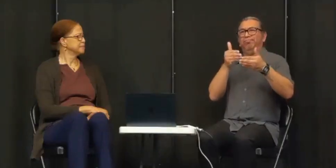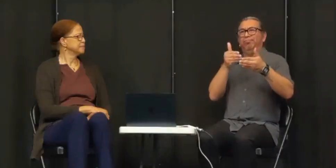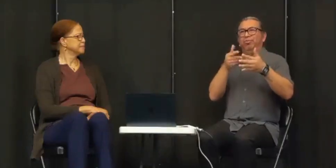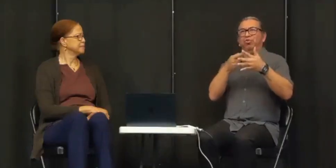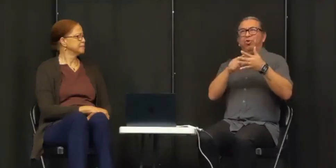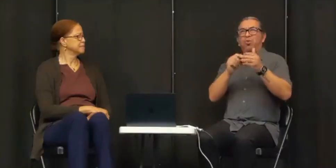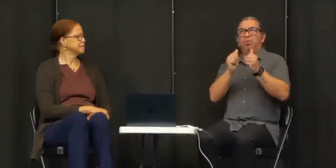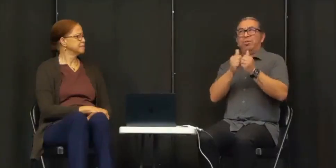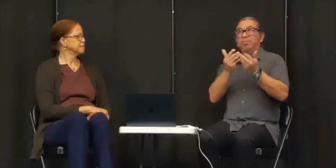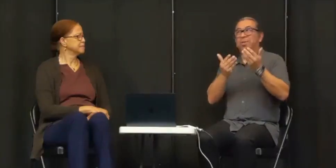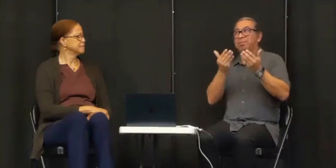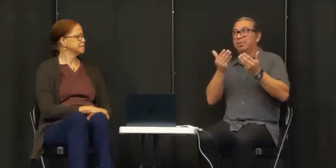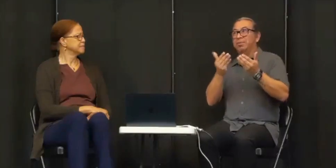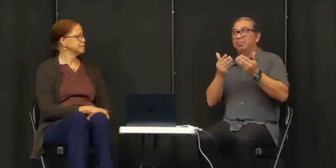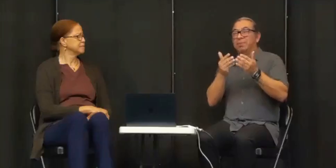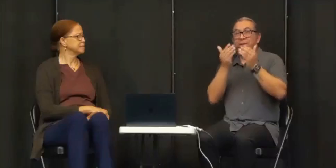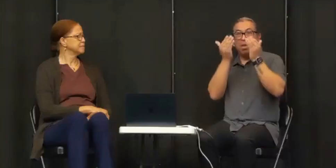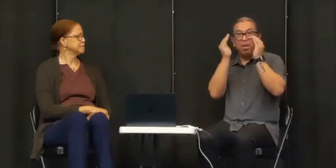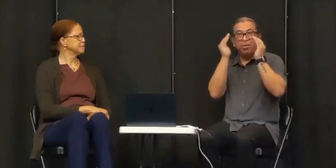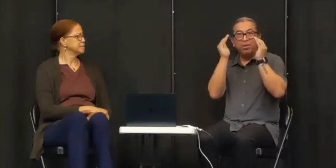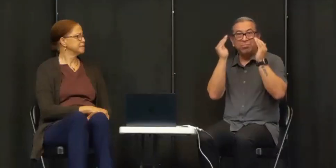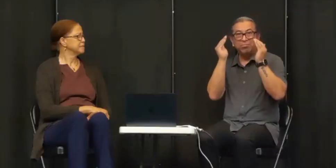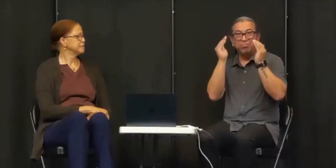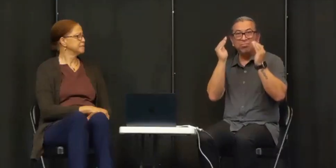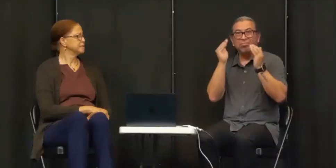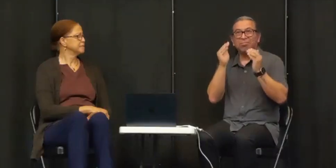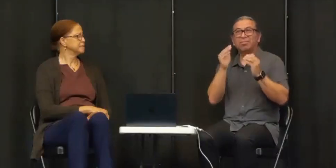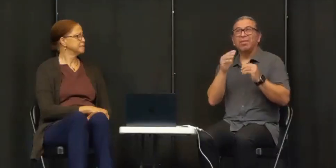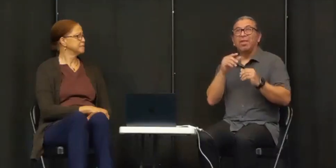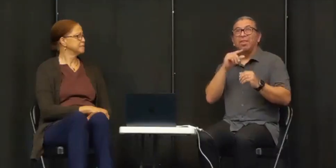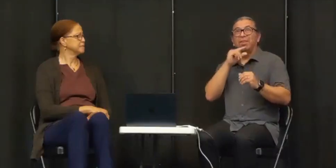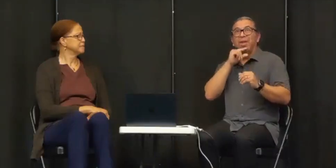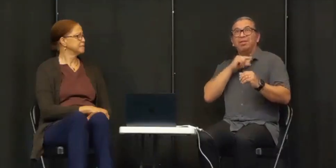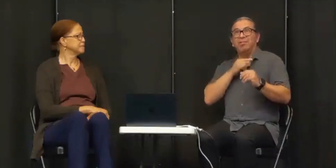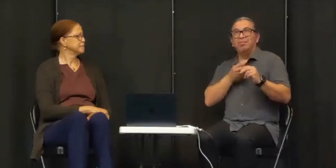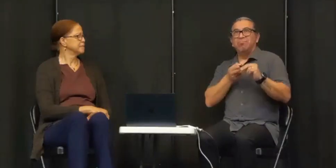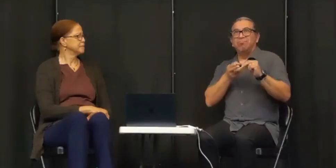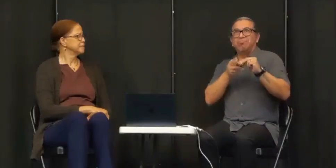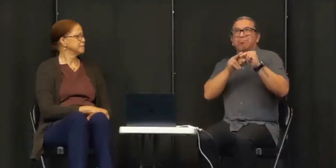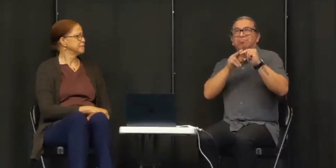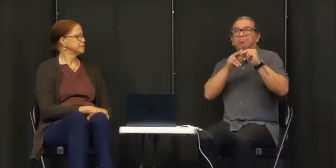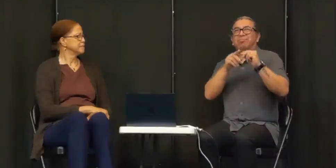Holiday blues start with maybe Halloween.